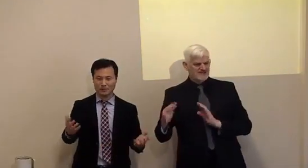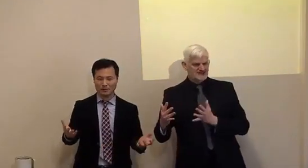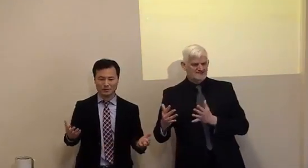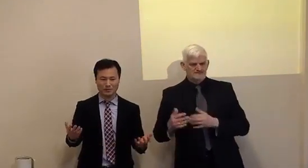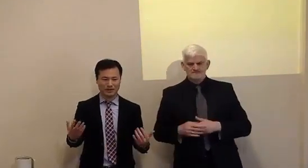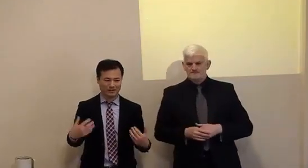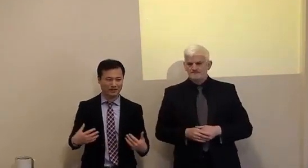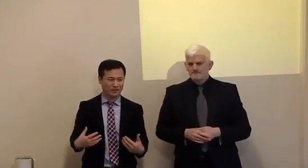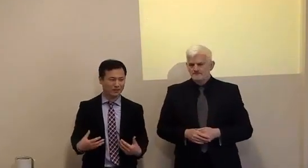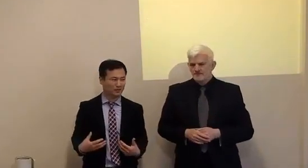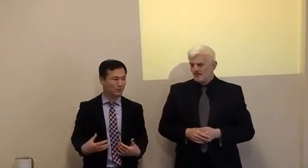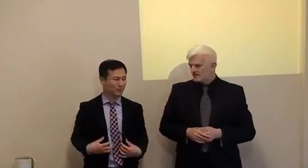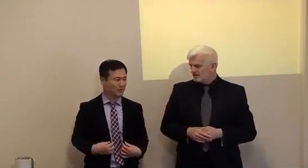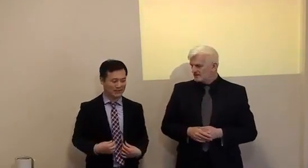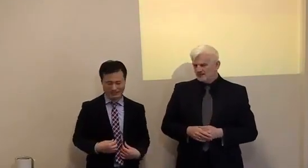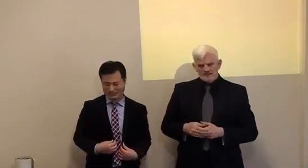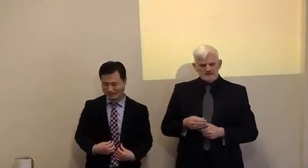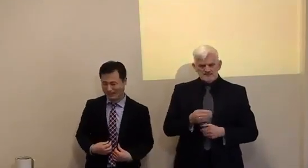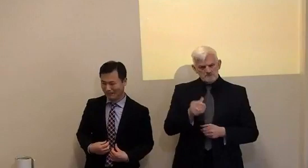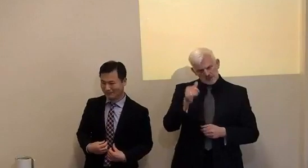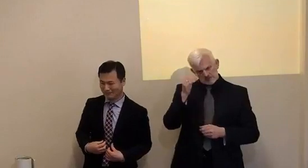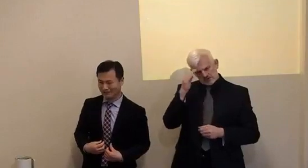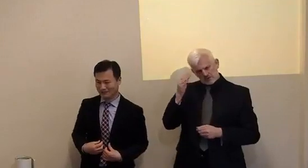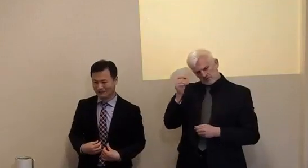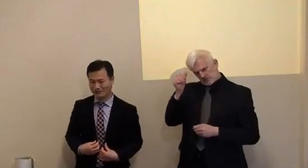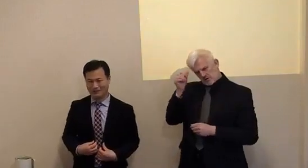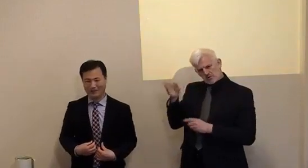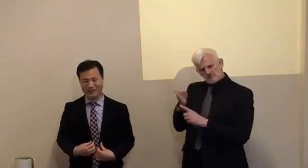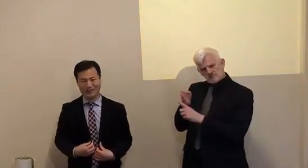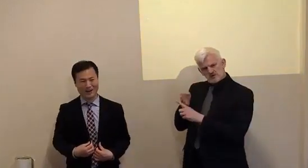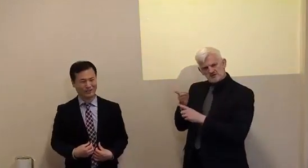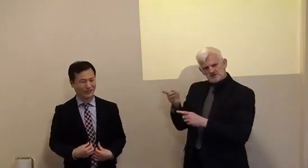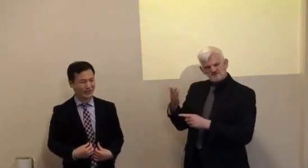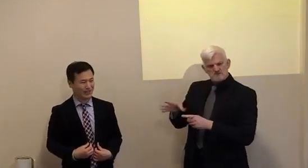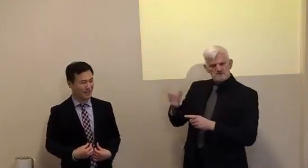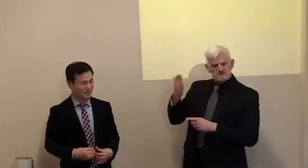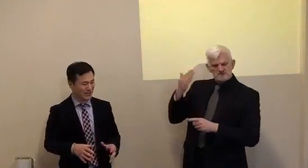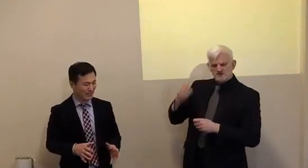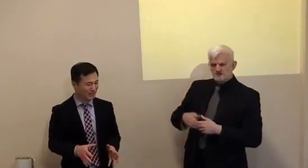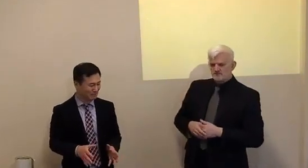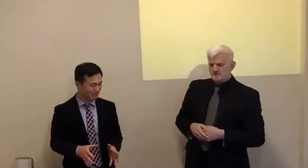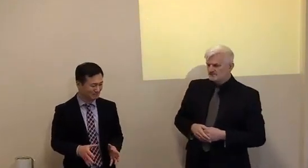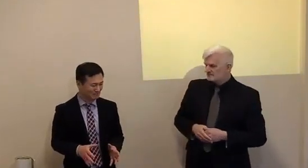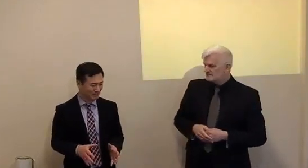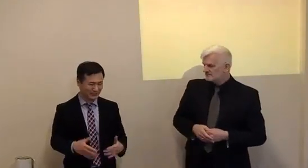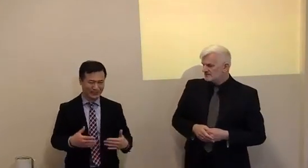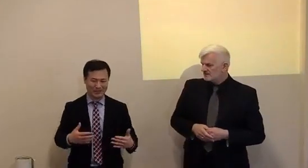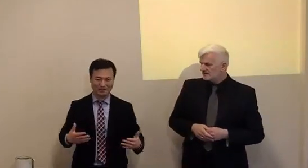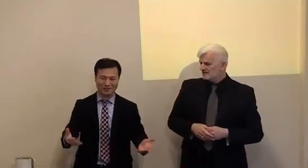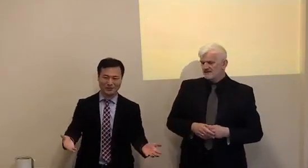you may know me. Yeah. So I'm very thankful that I'm here, standing before